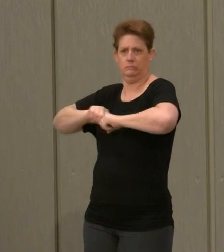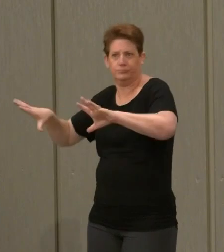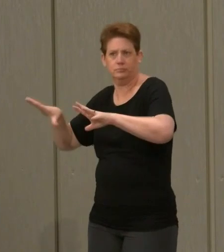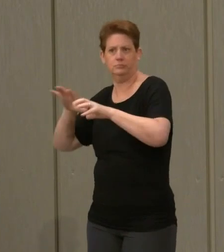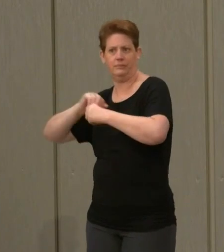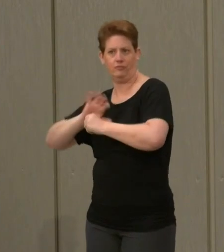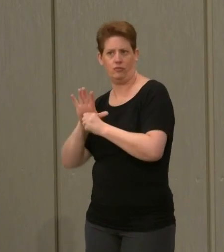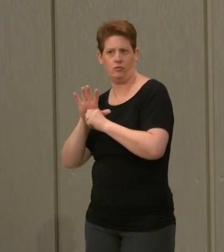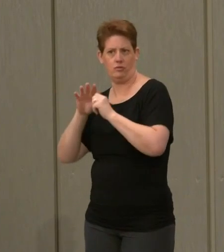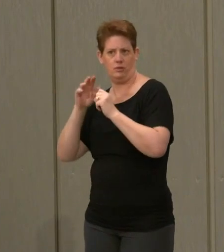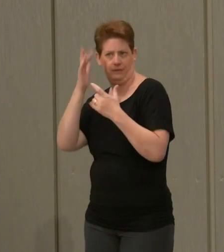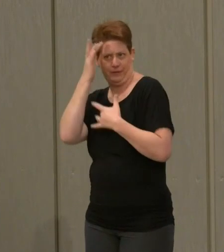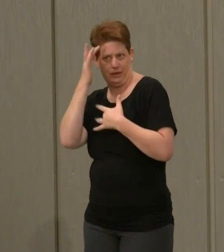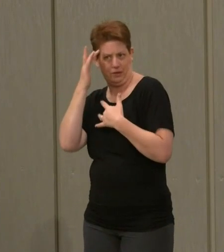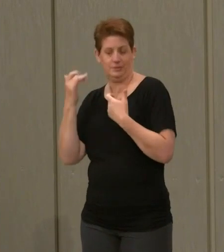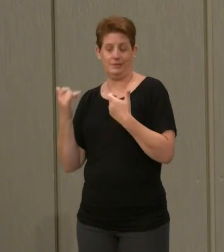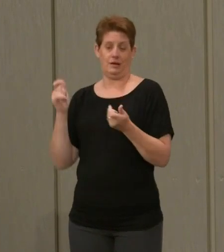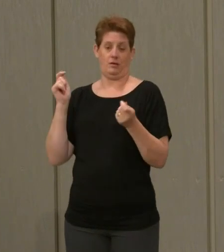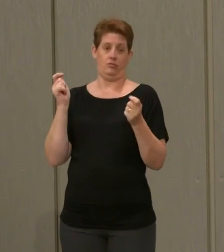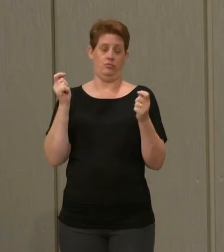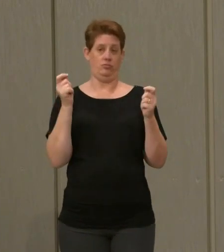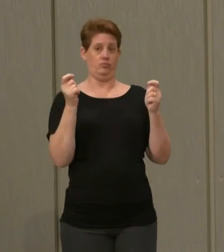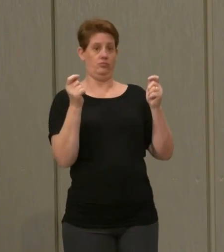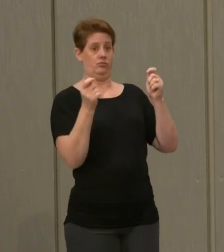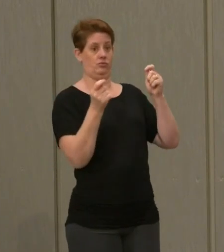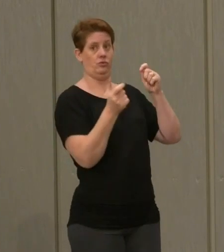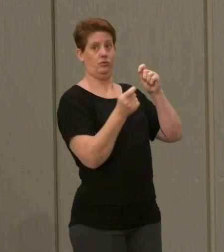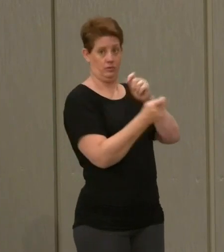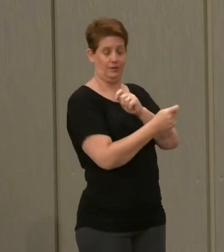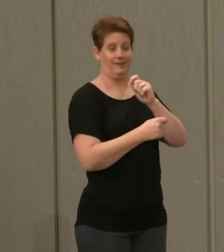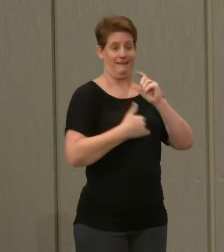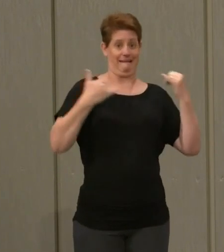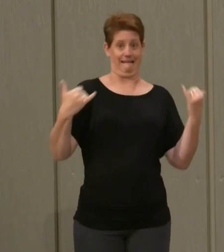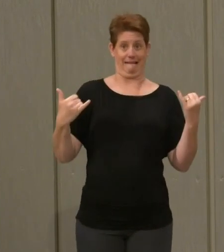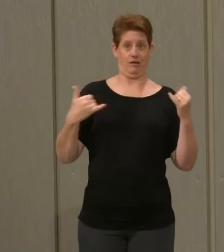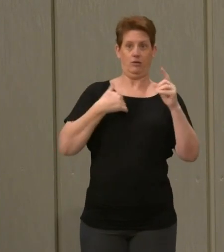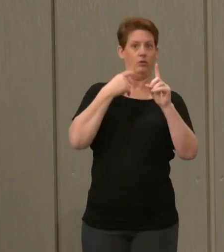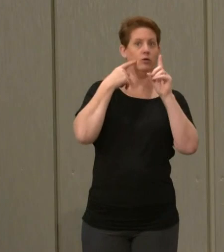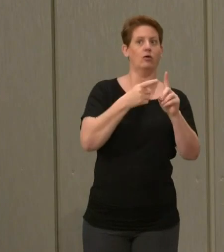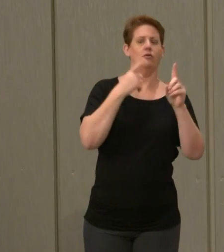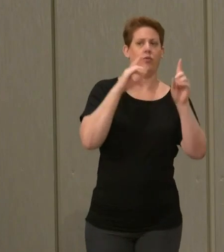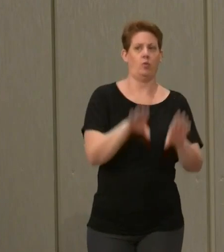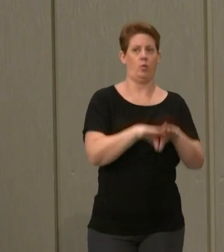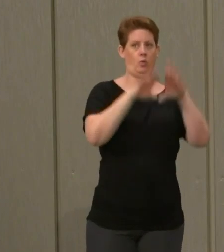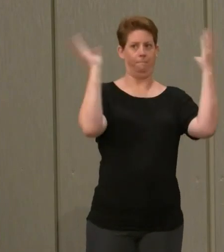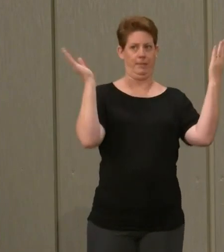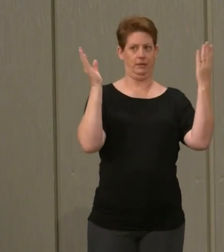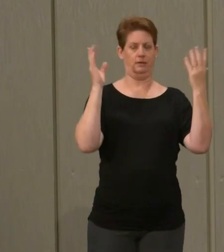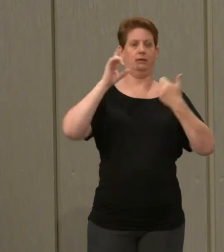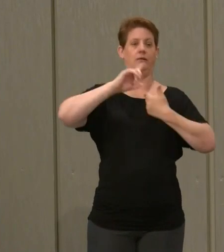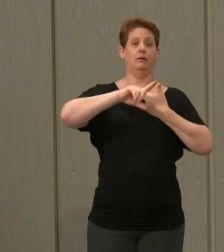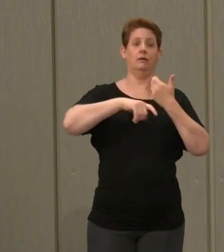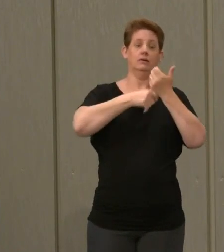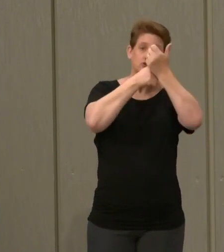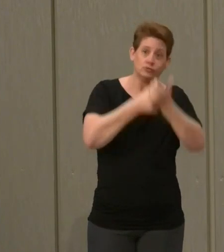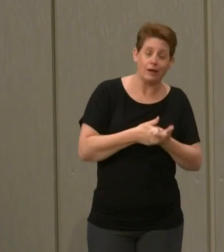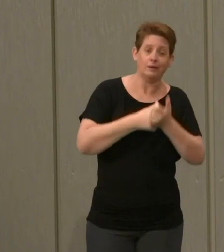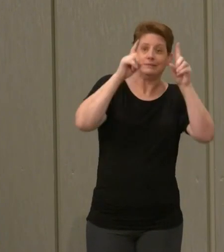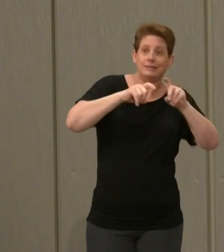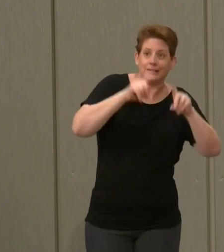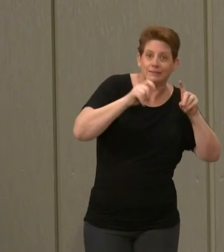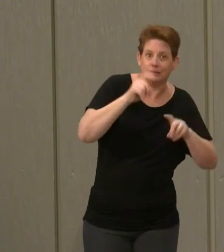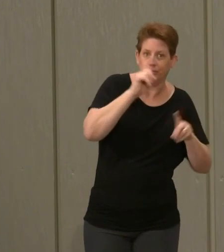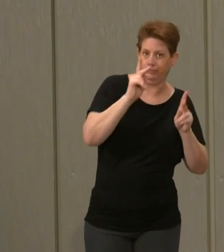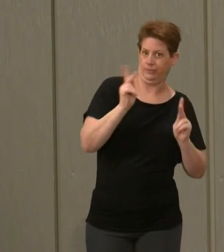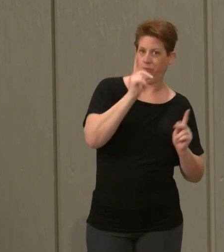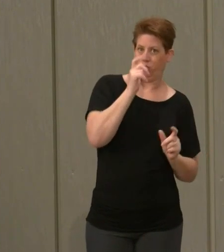been an evolving thing, and we're focusing mainly now on reopening and on tracking, testing and tracking,